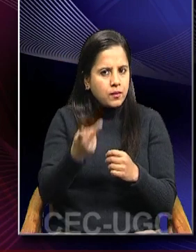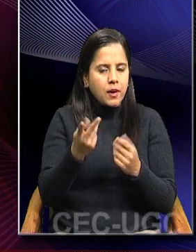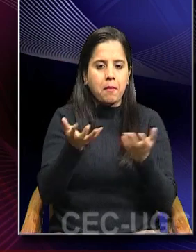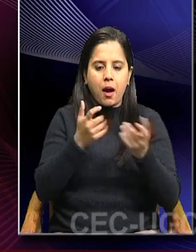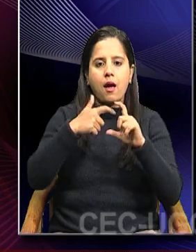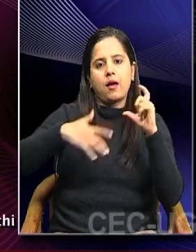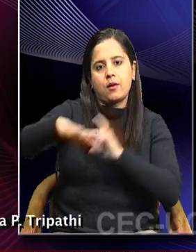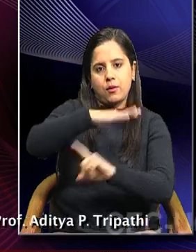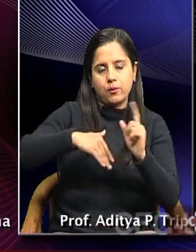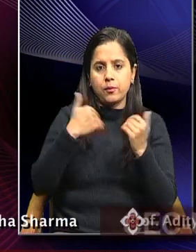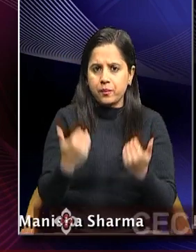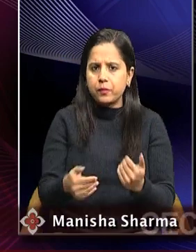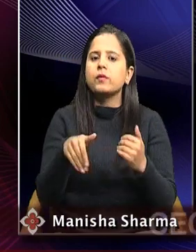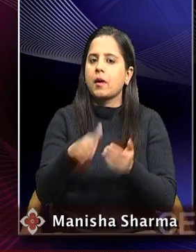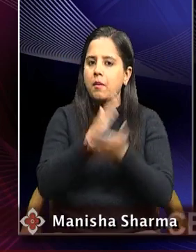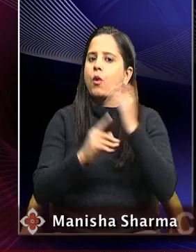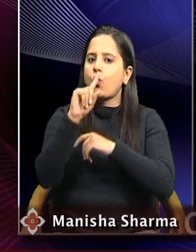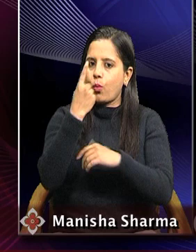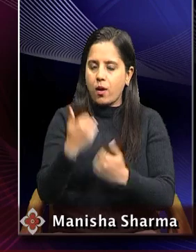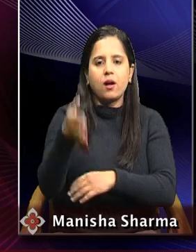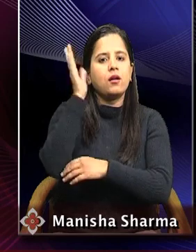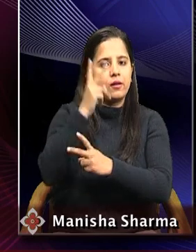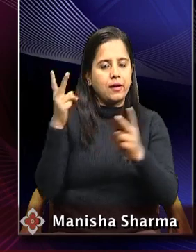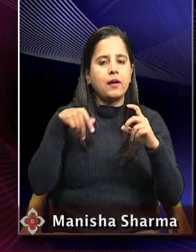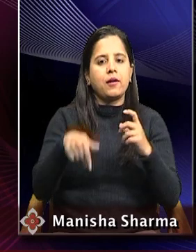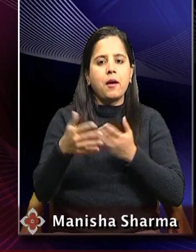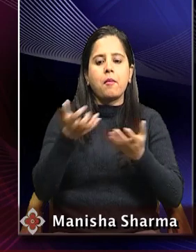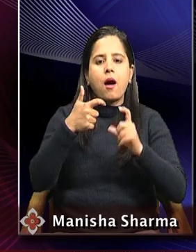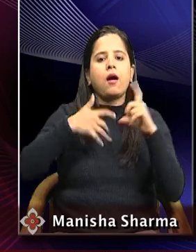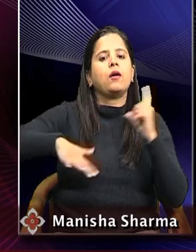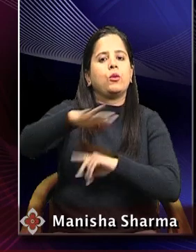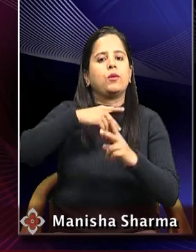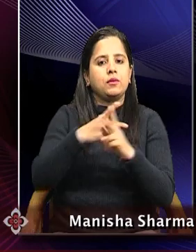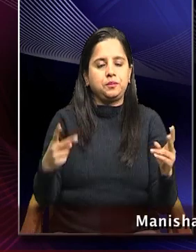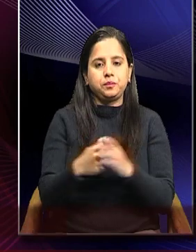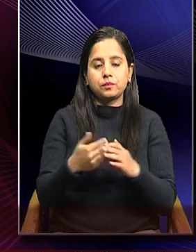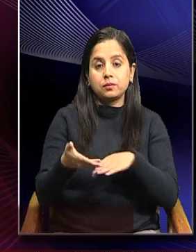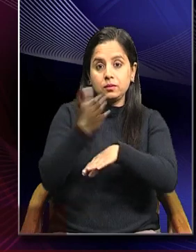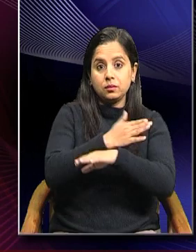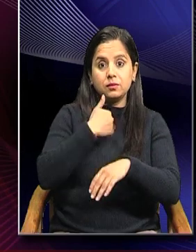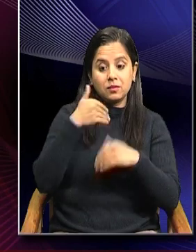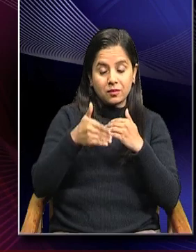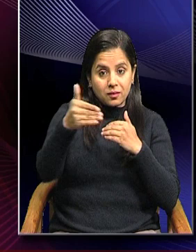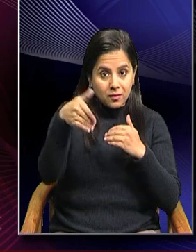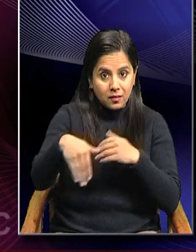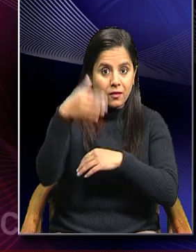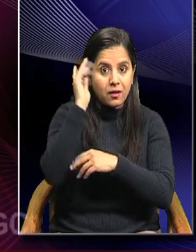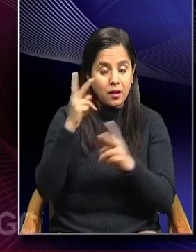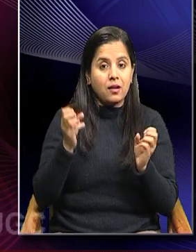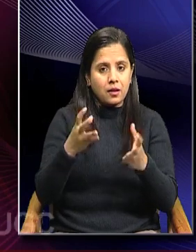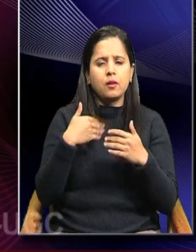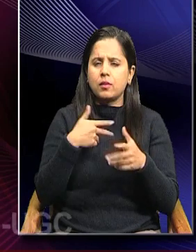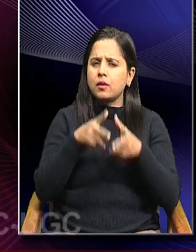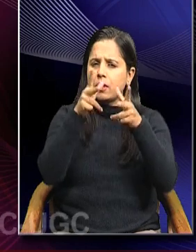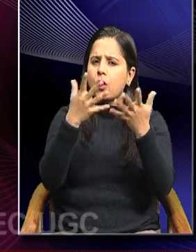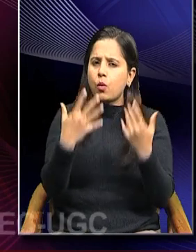environment. This is going to be part 1 of our lectures on marketing environment. And before I proceed for this lecture, let me tell